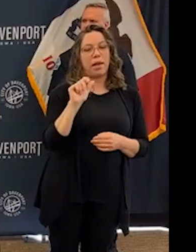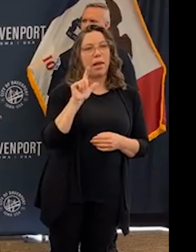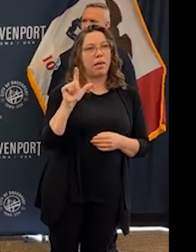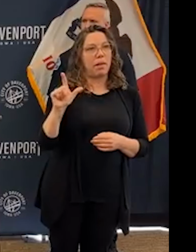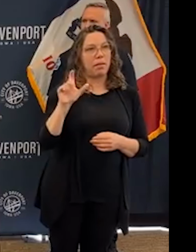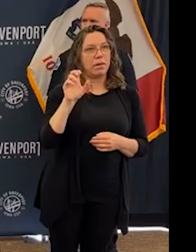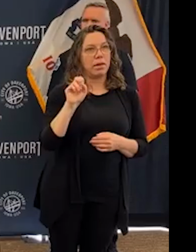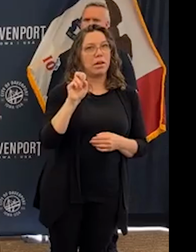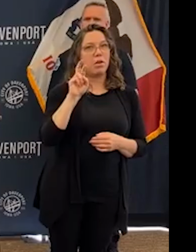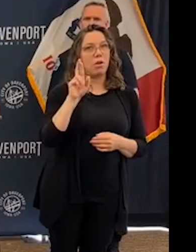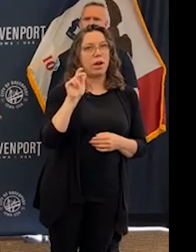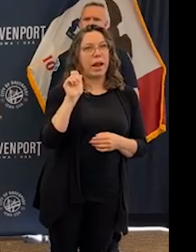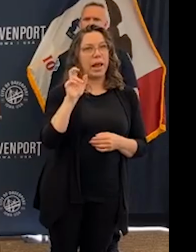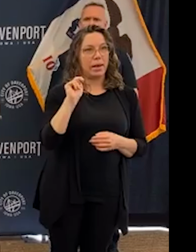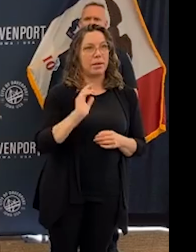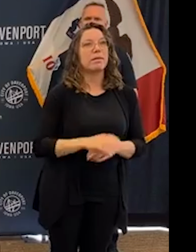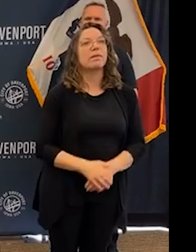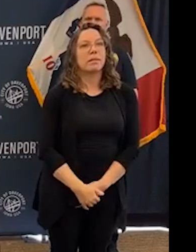H-A-L-L-E-R-A-N.